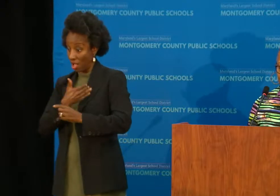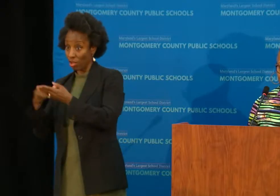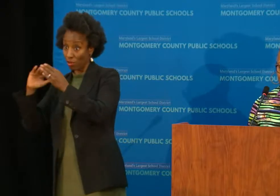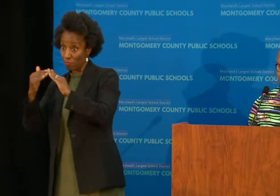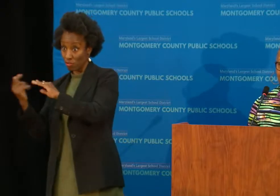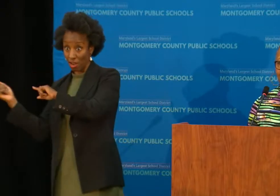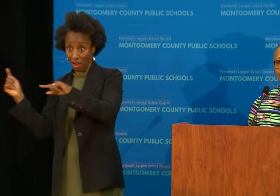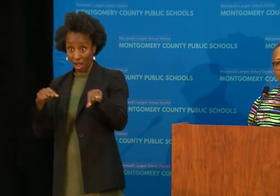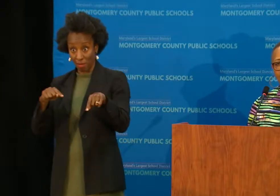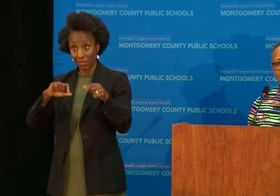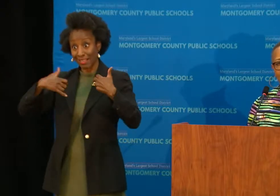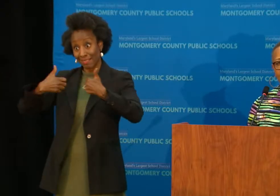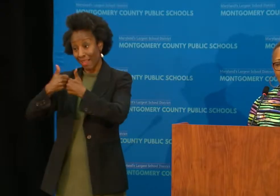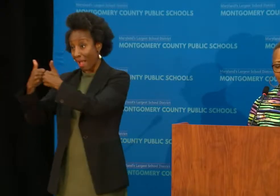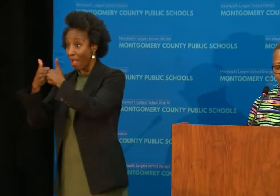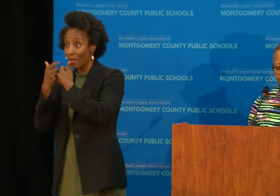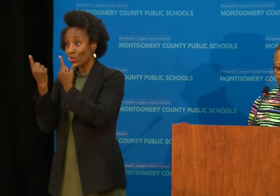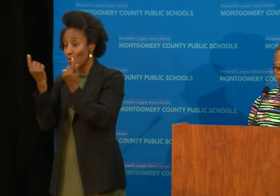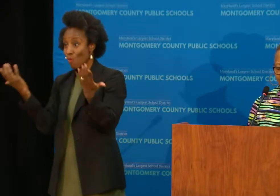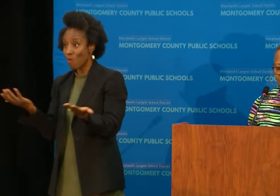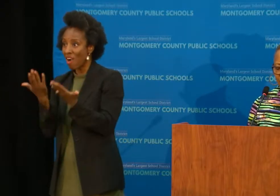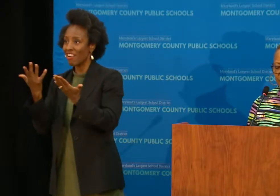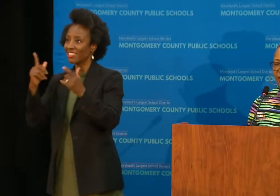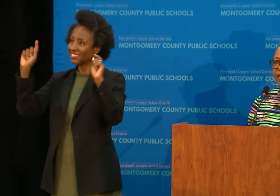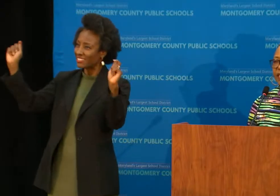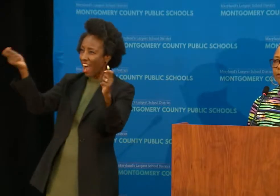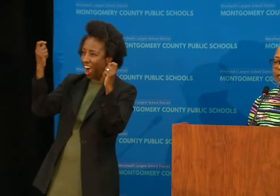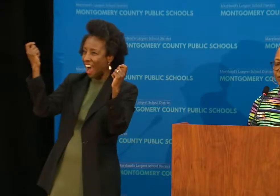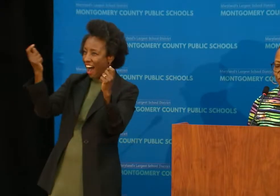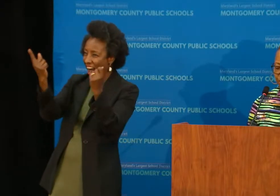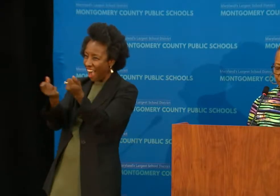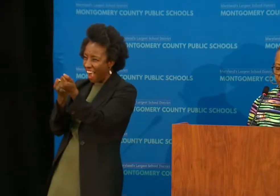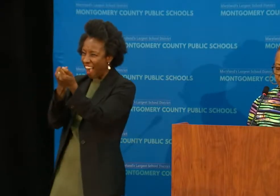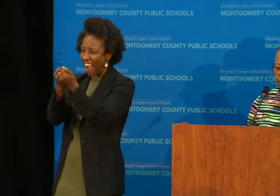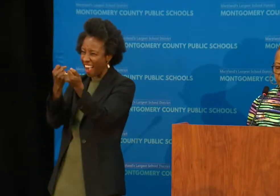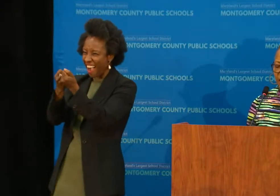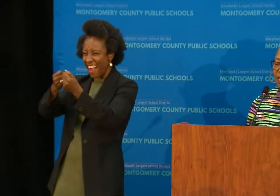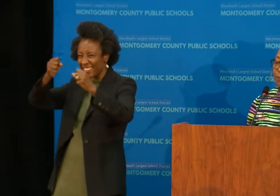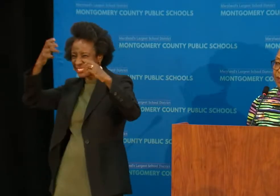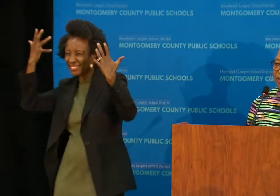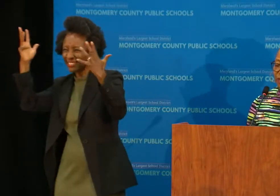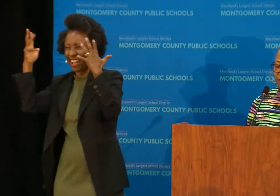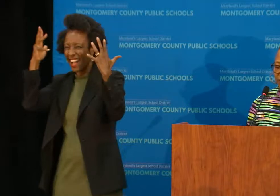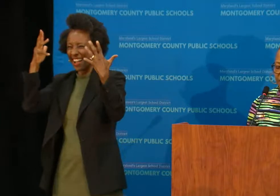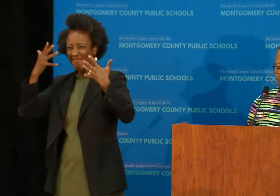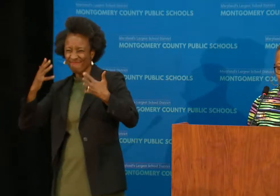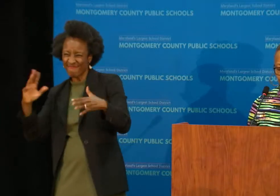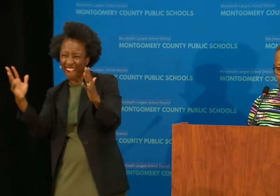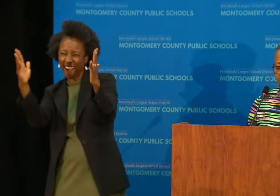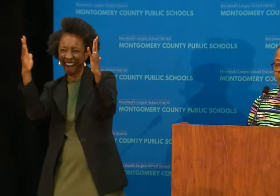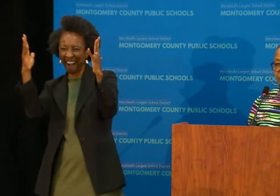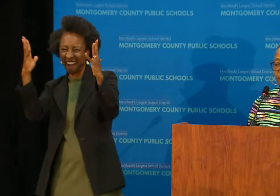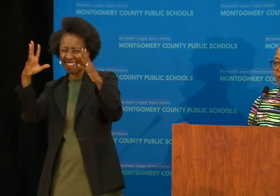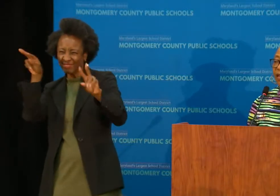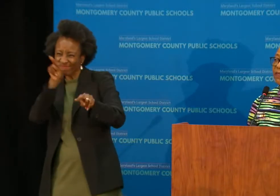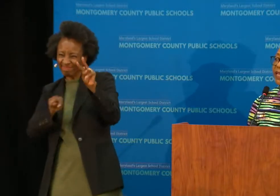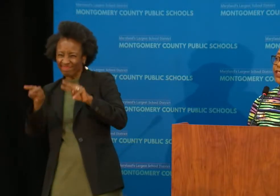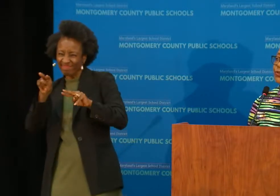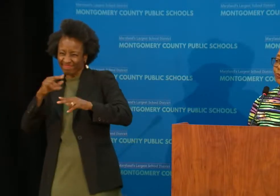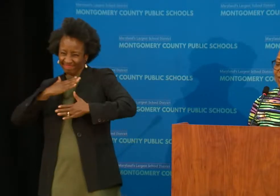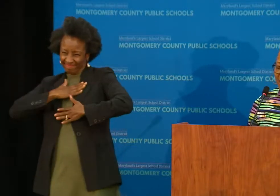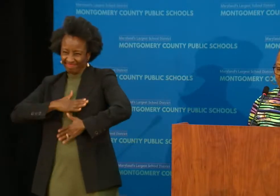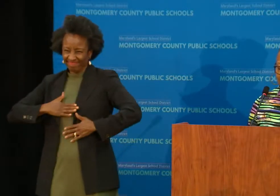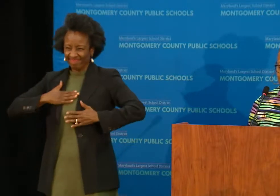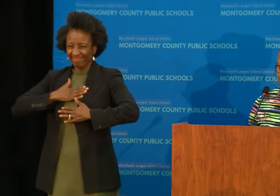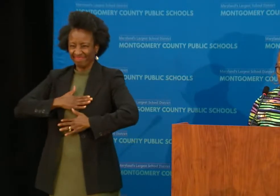these accomplishments right alongside our students. They expect to cheer and applaud and enjoy the game.